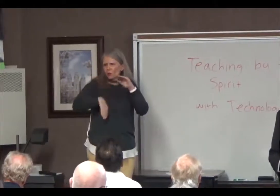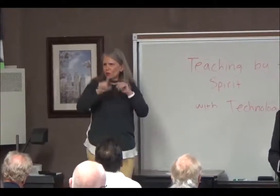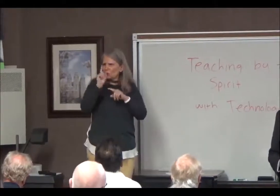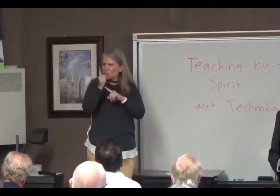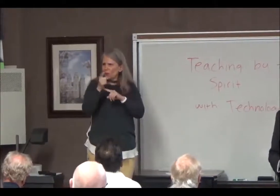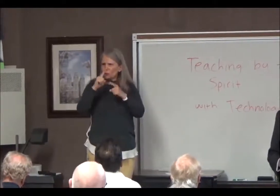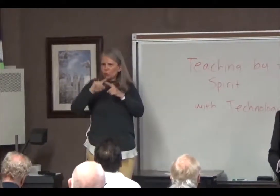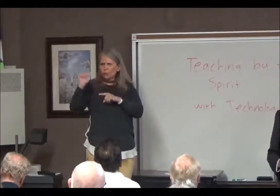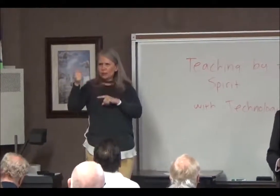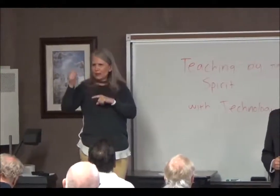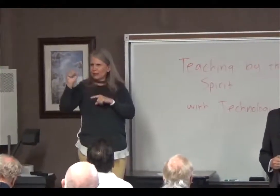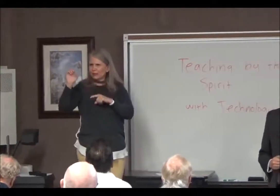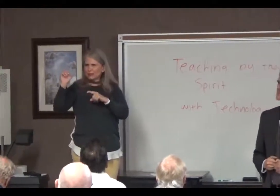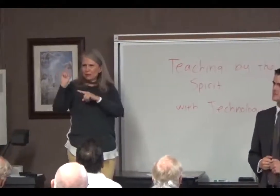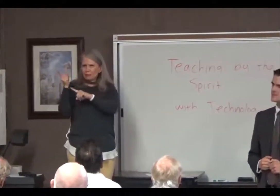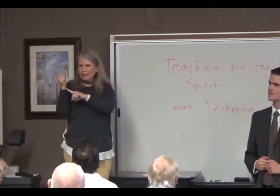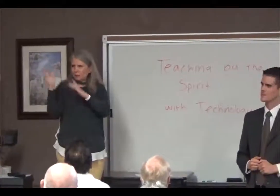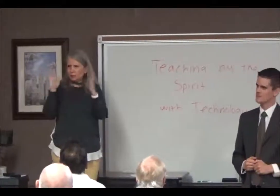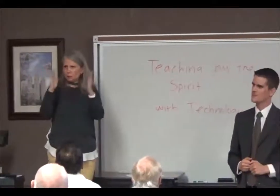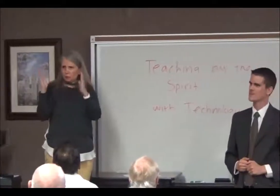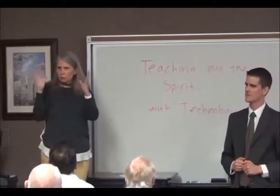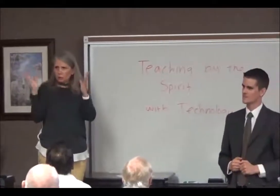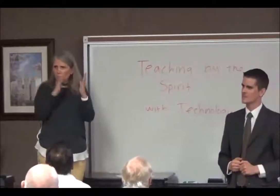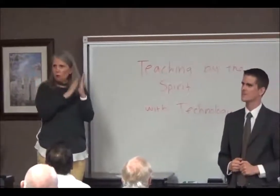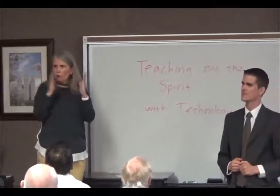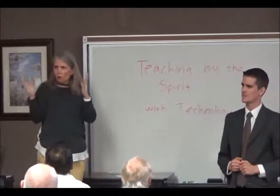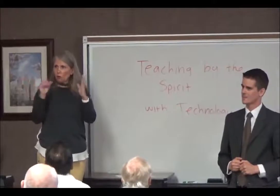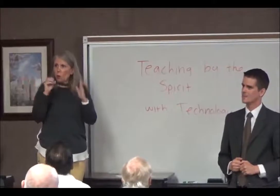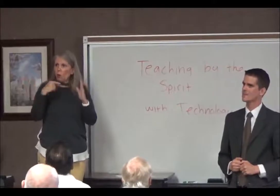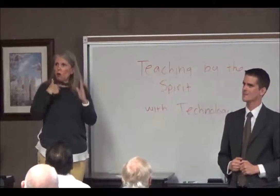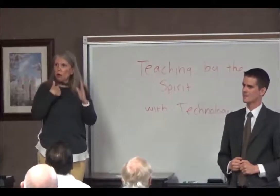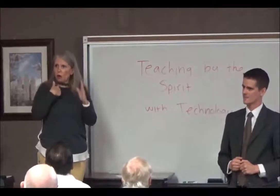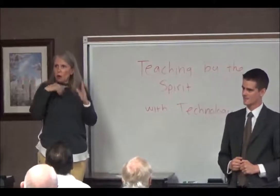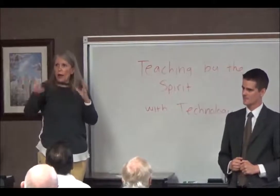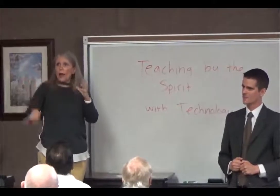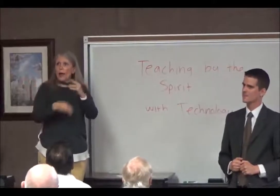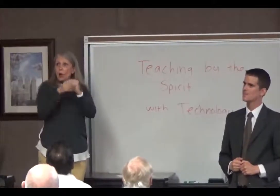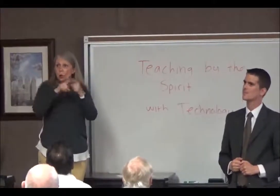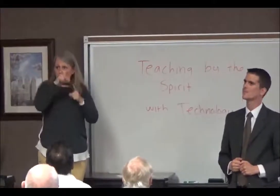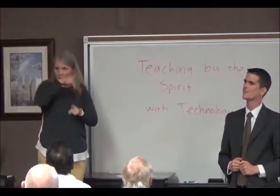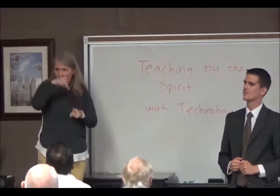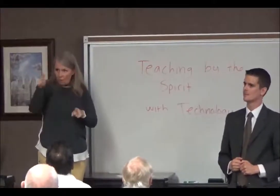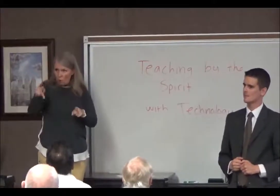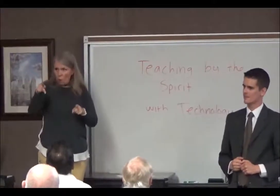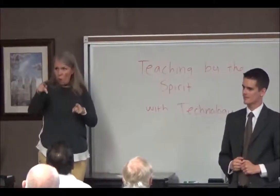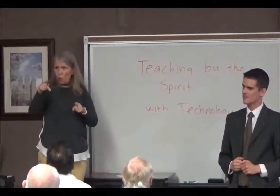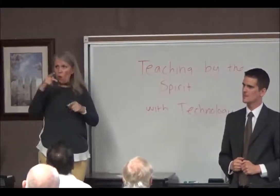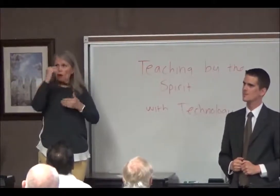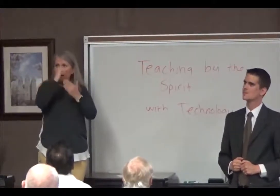And they're just 10 minutes, whatever it is that you have. You can utilize those and you can add that to your PowerPoint